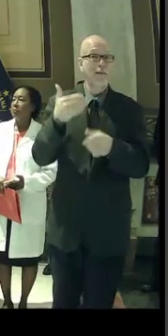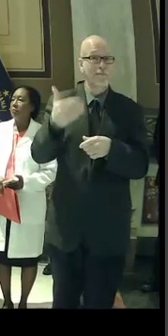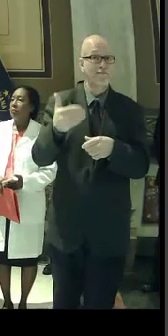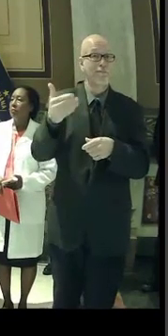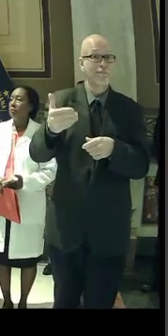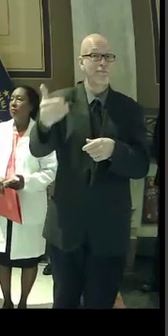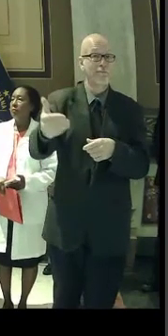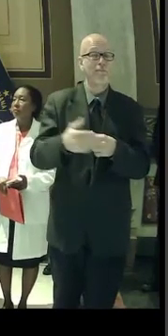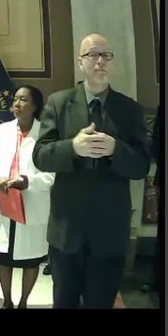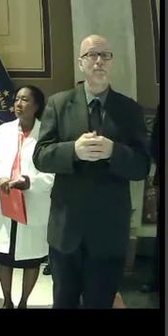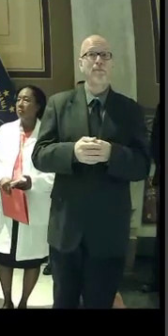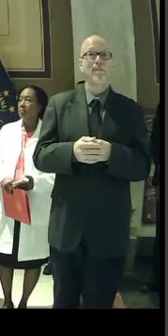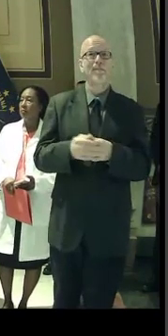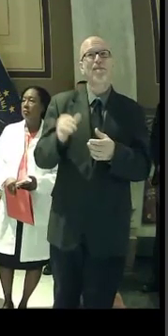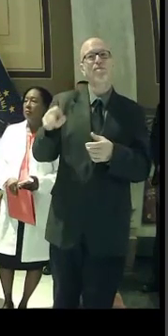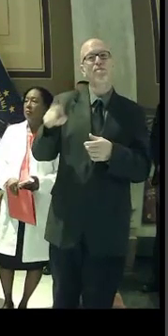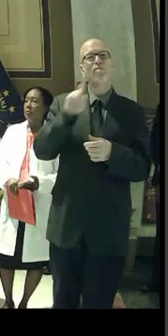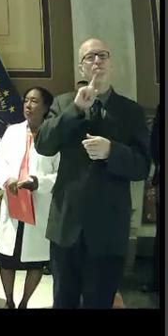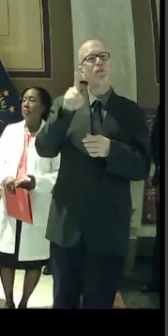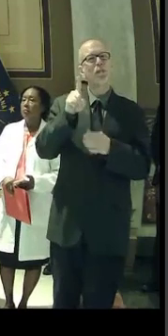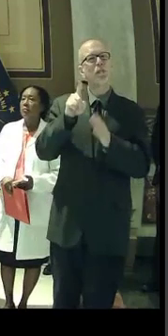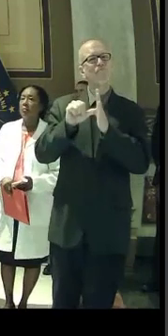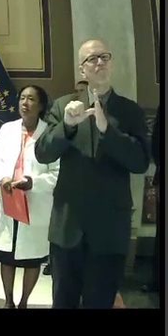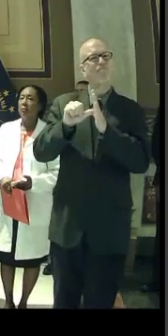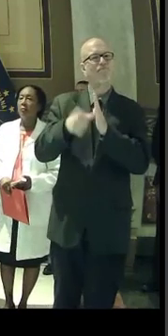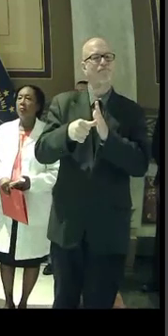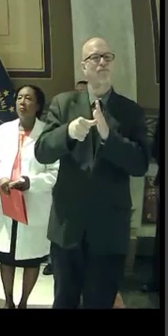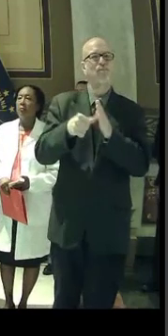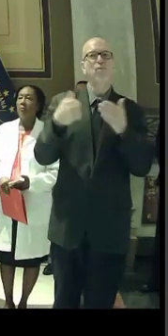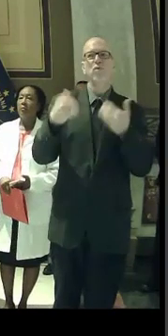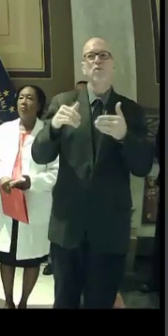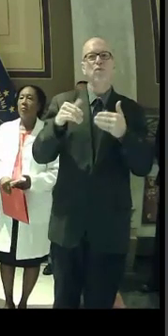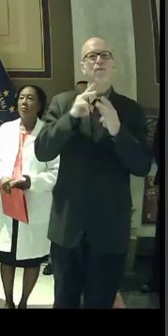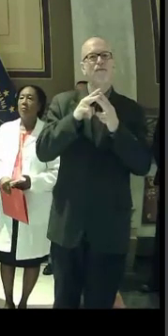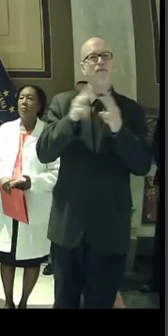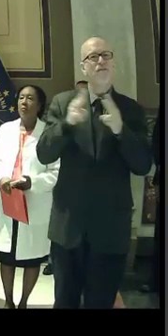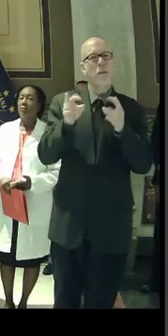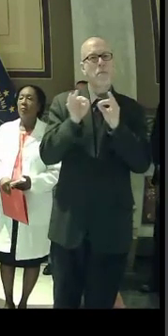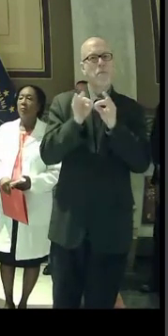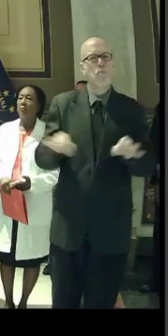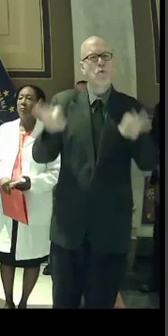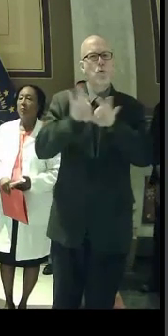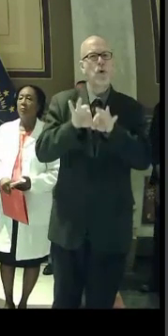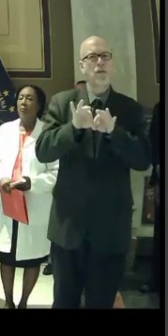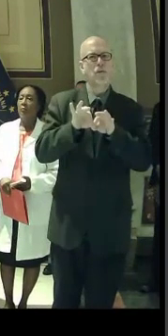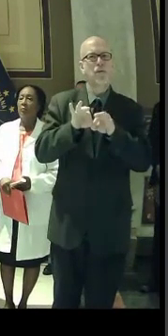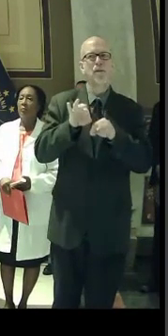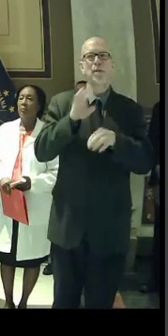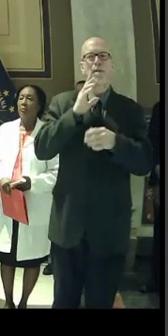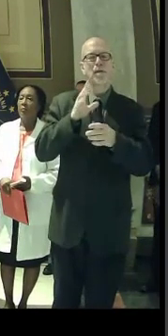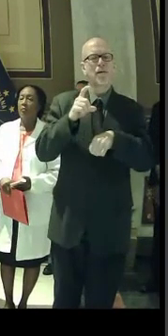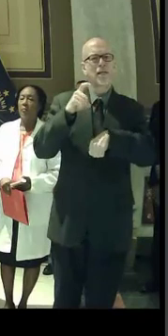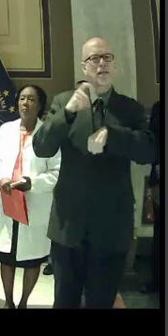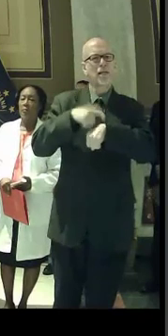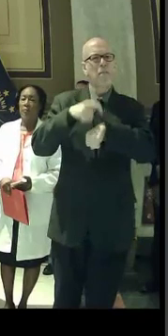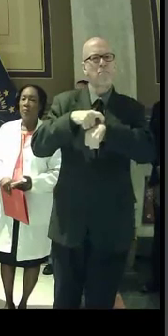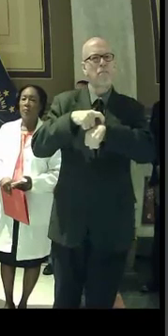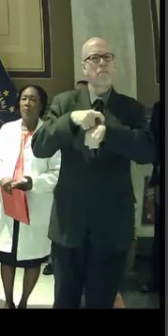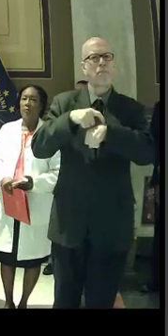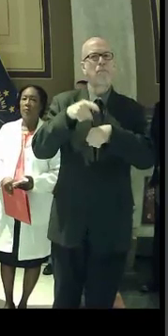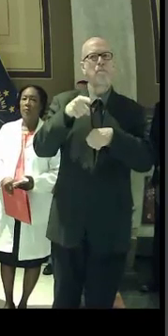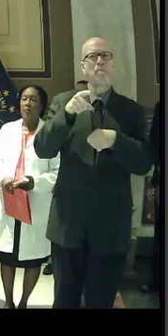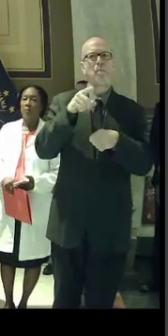This just underscores how incredibly important it is and timely that